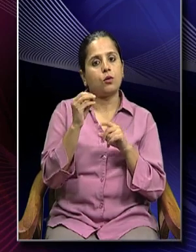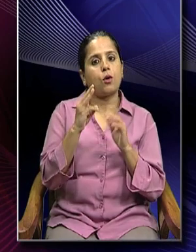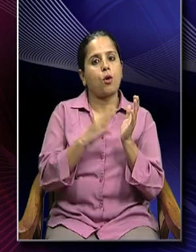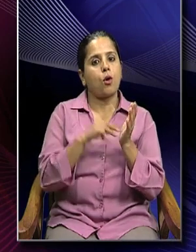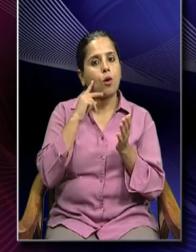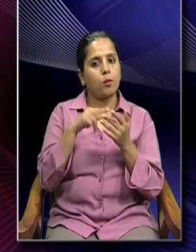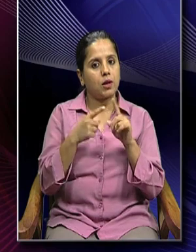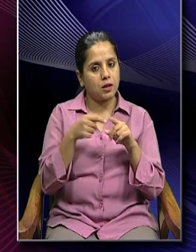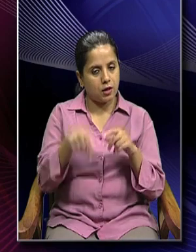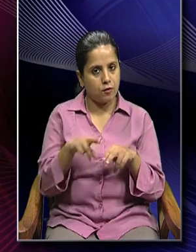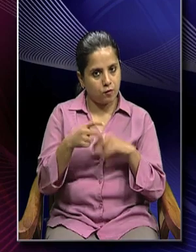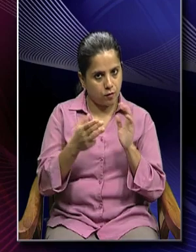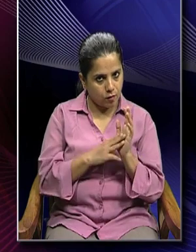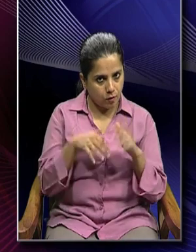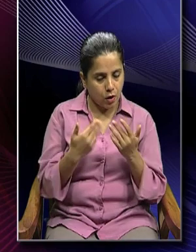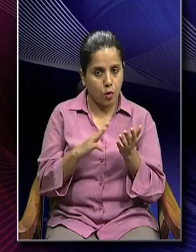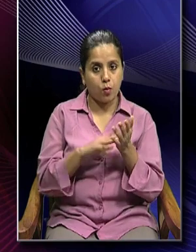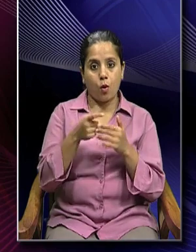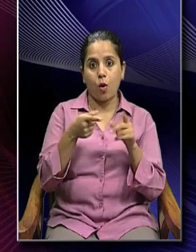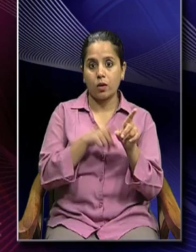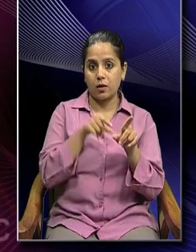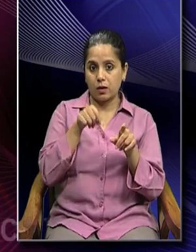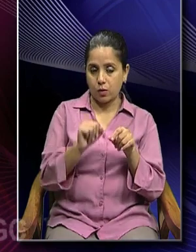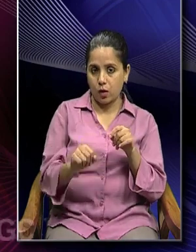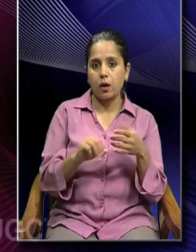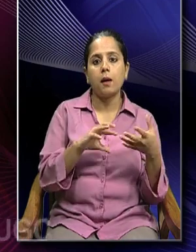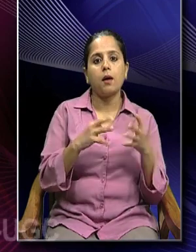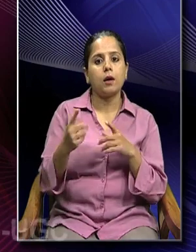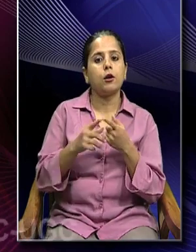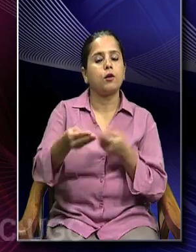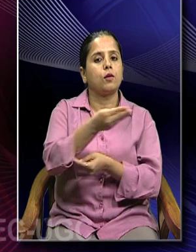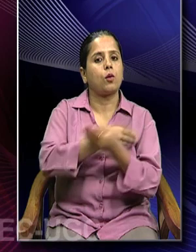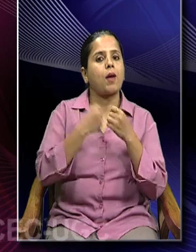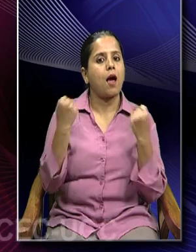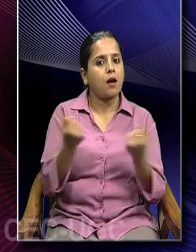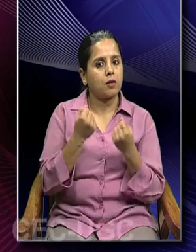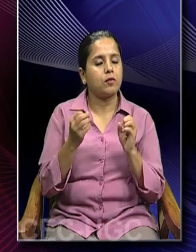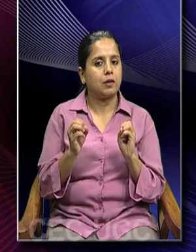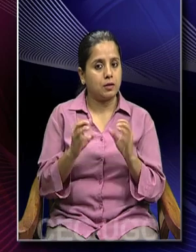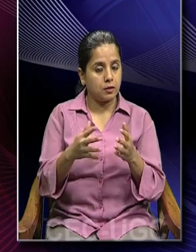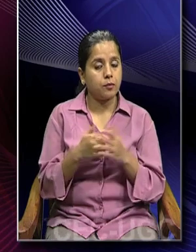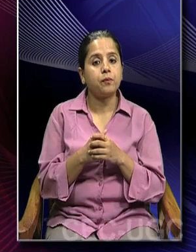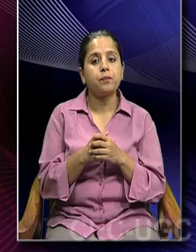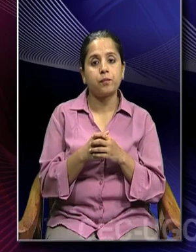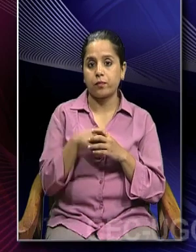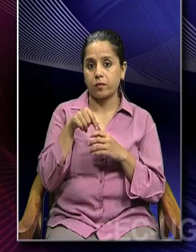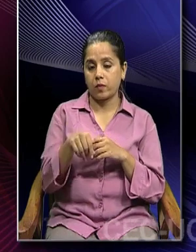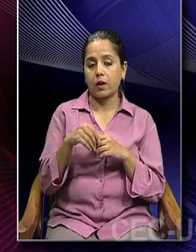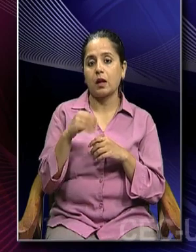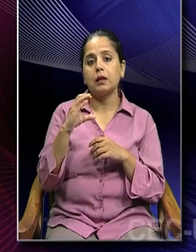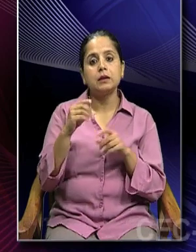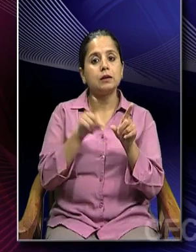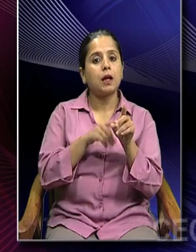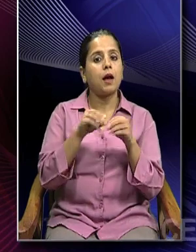In modernity the manufacturing came, economic activity became manufacturing. And in cybernity